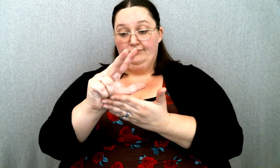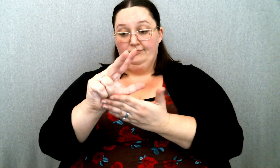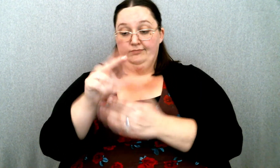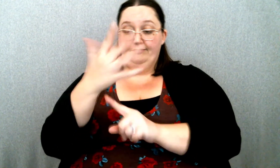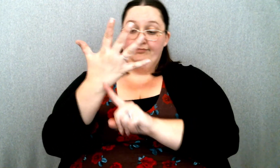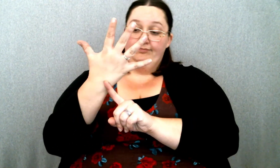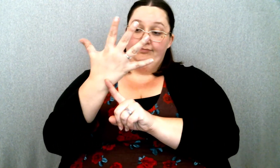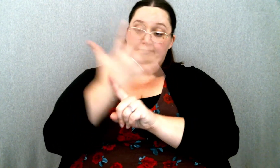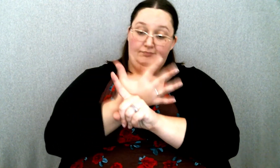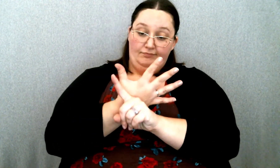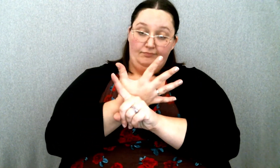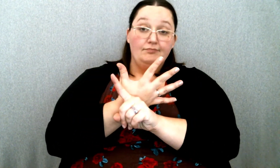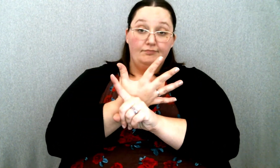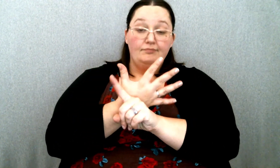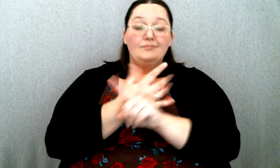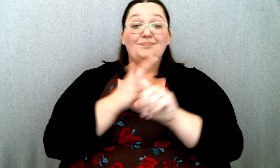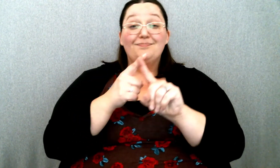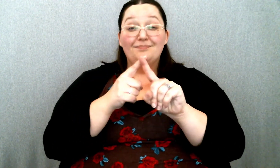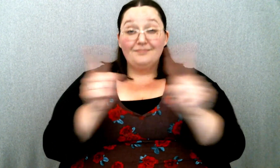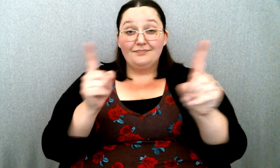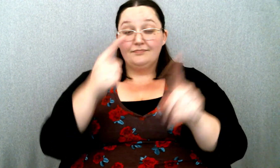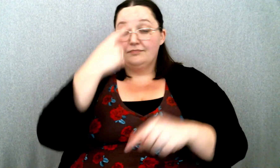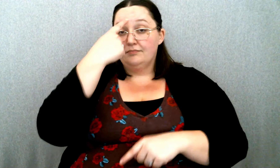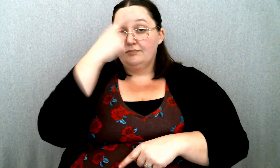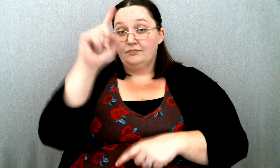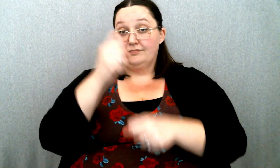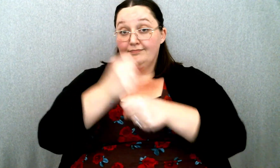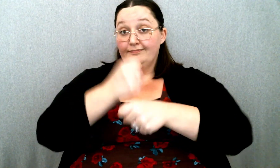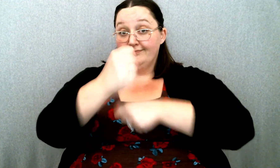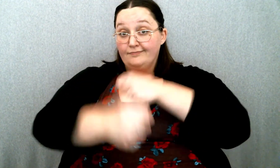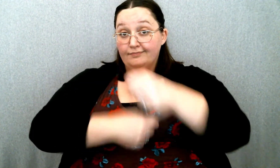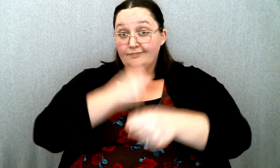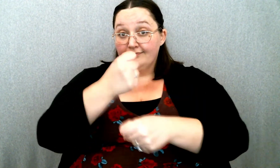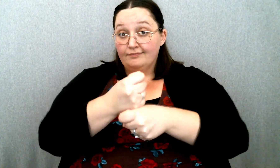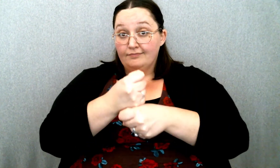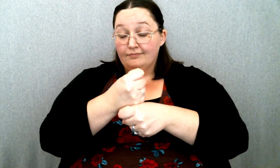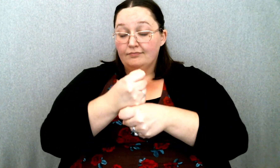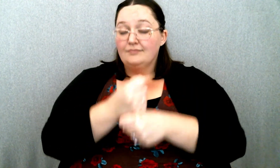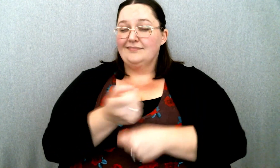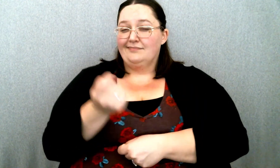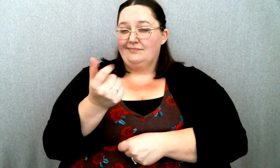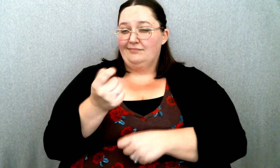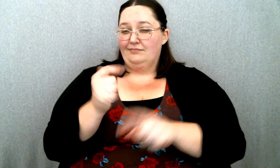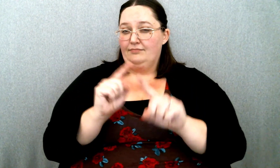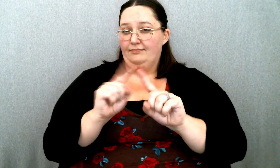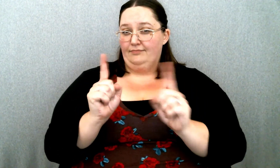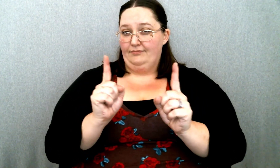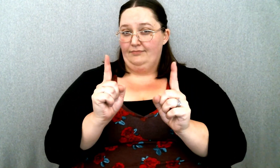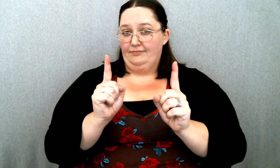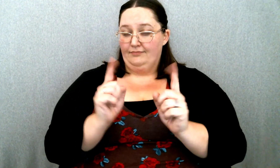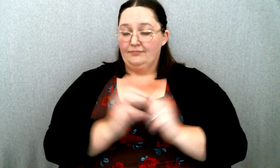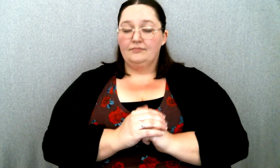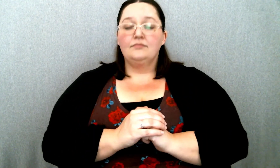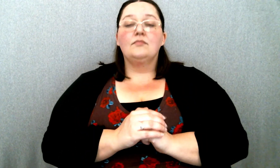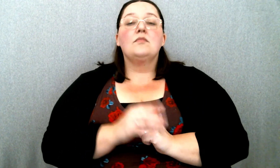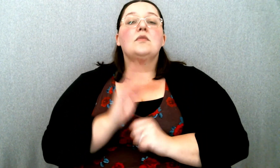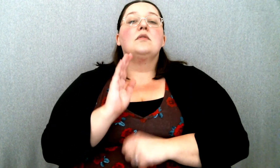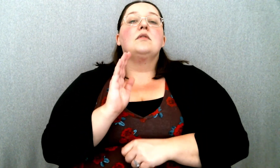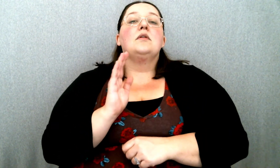weeks, 2 days, 3 weeks, 5 months, and so on. However, for the sign year, what you're going to do is a little bit